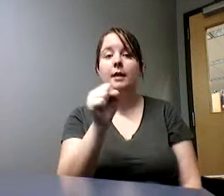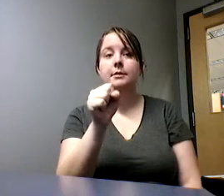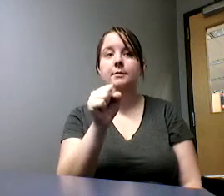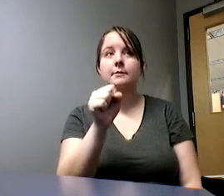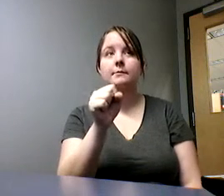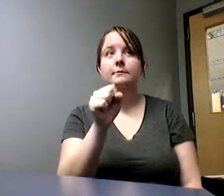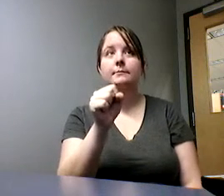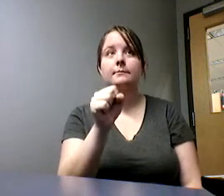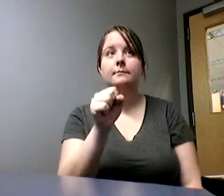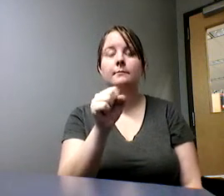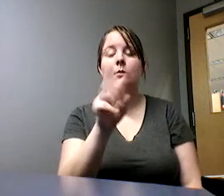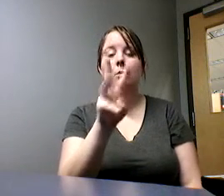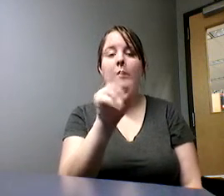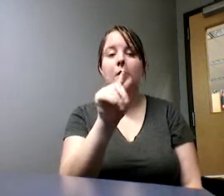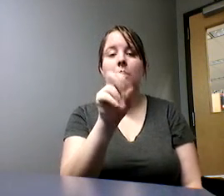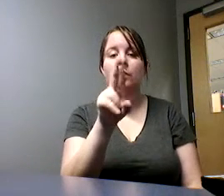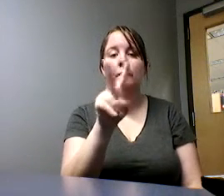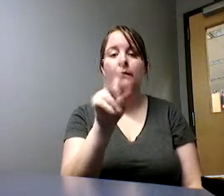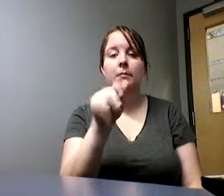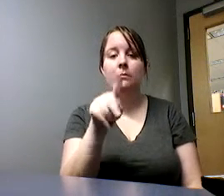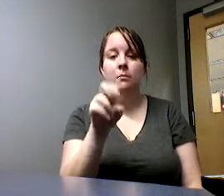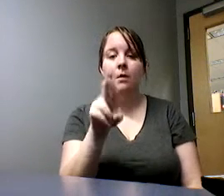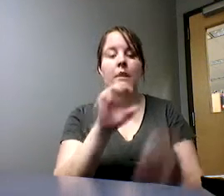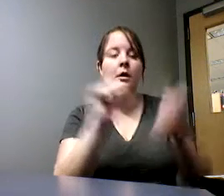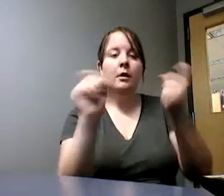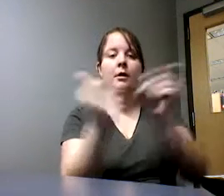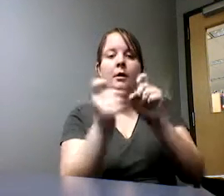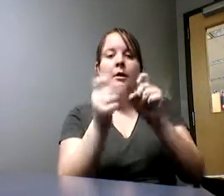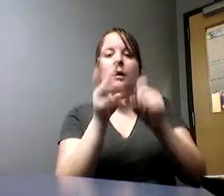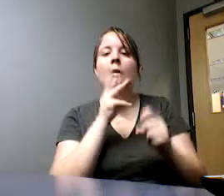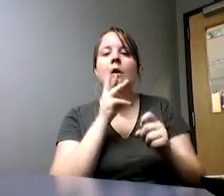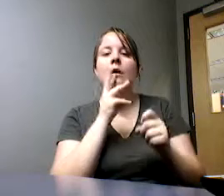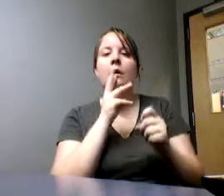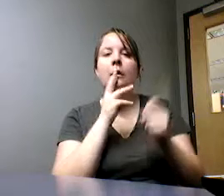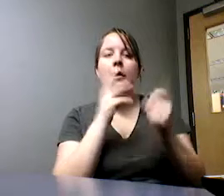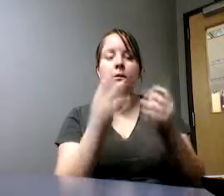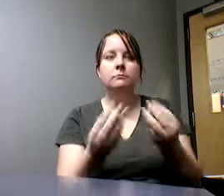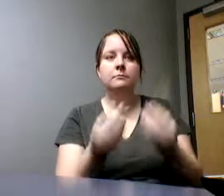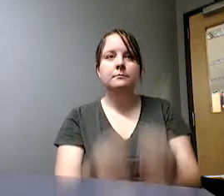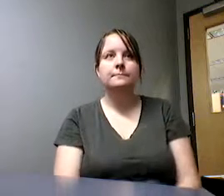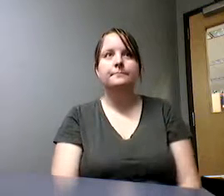like water vapor, and you try to turn that into water as a liquid form, what do you have to do to that water, or that water vapor?